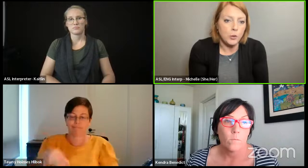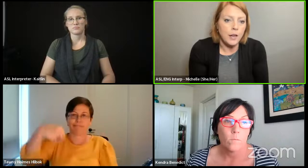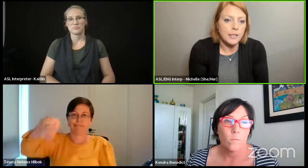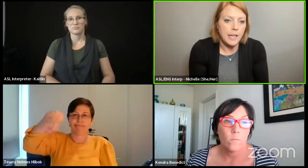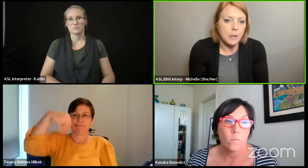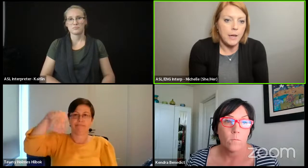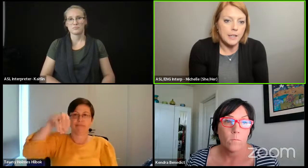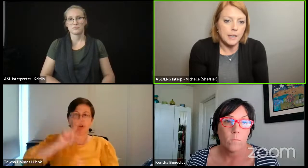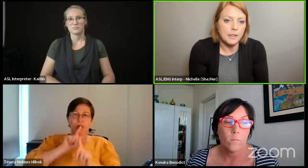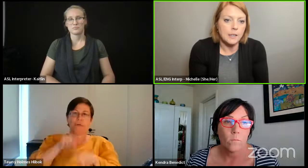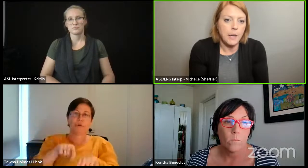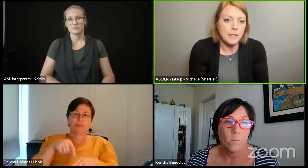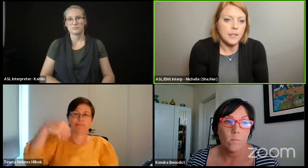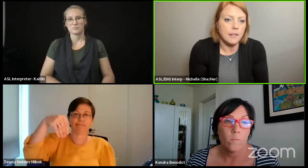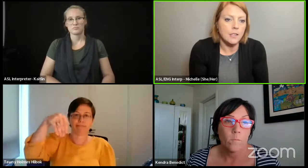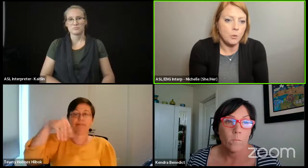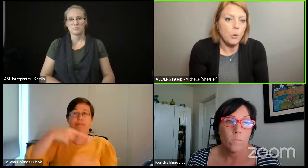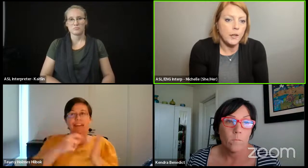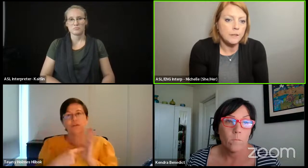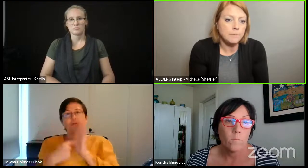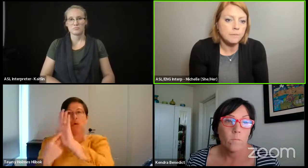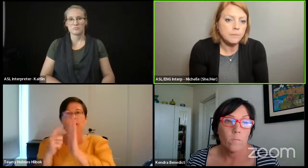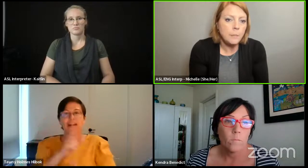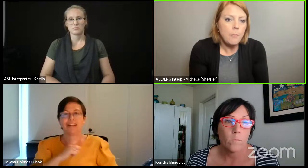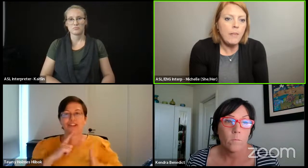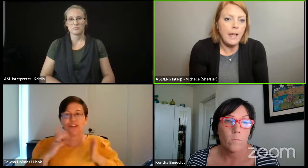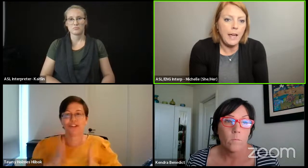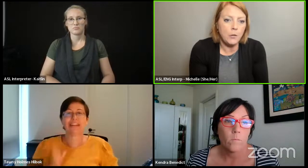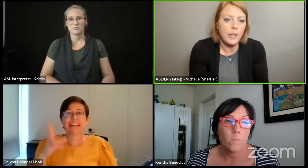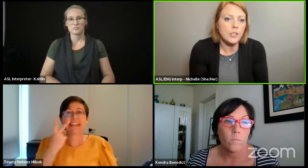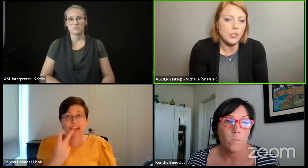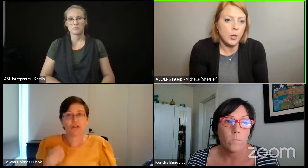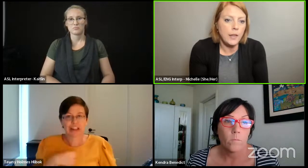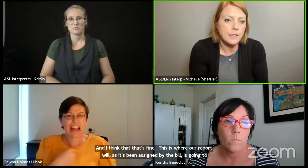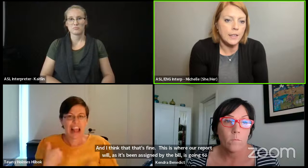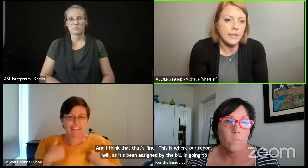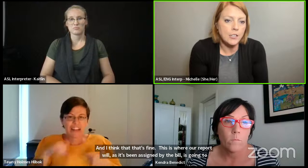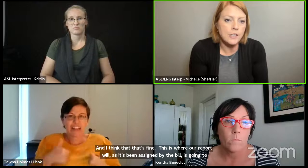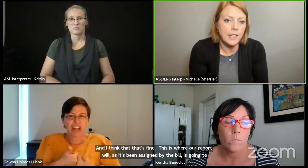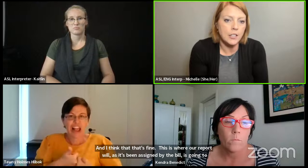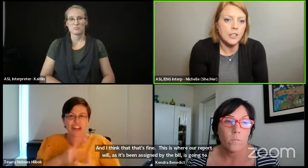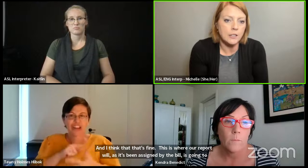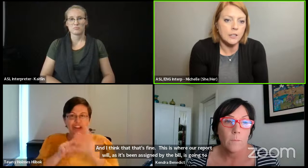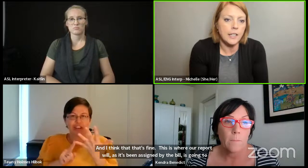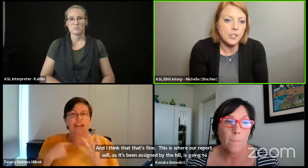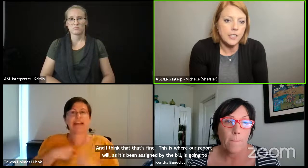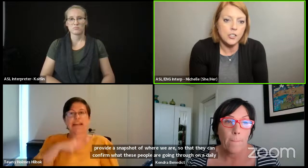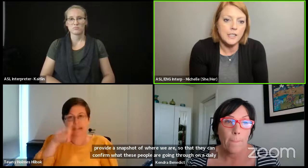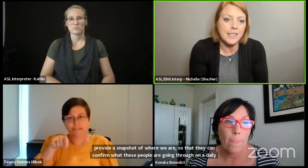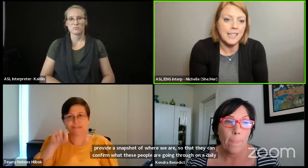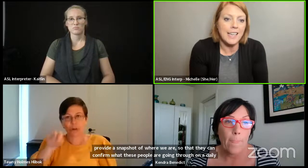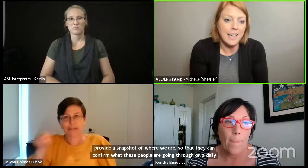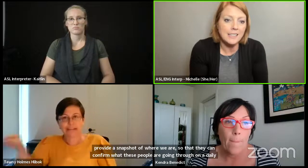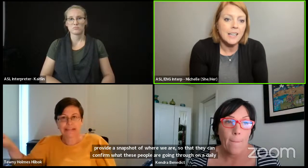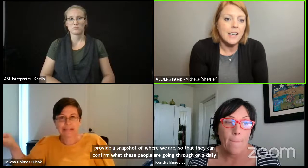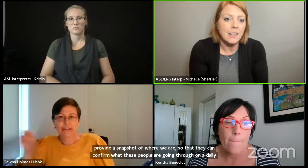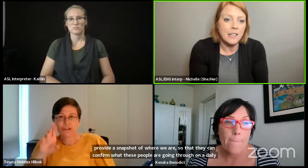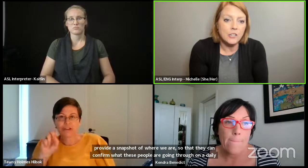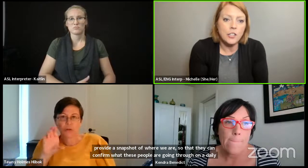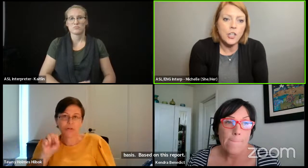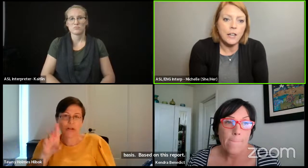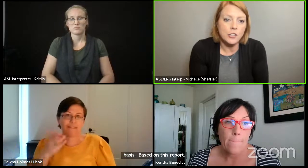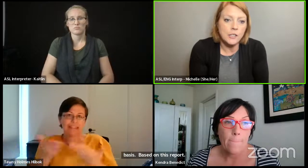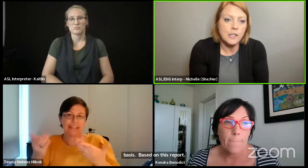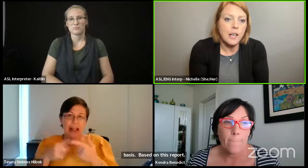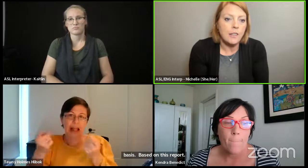going through on a daily basis based on this report. And we can show that to the legislature and say, yes,